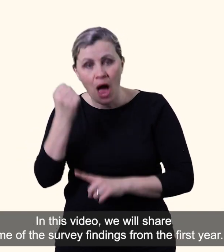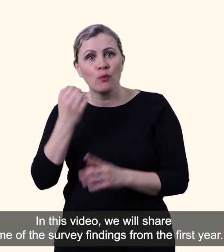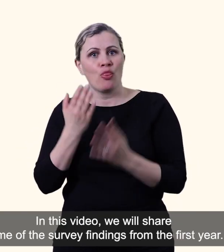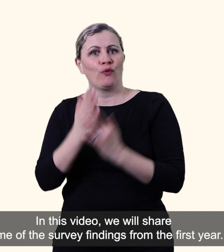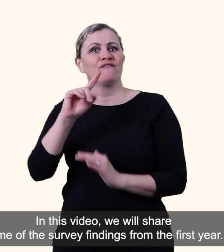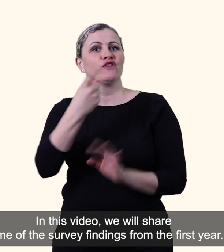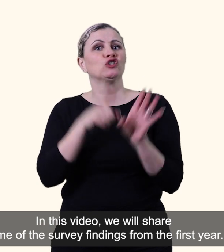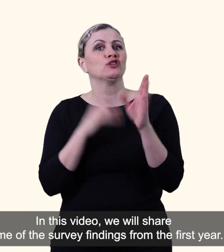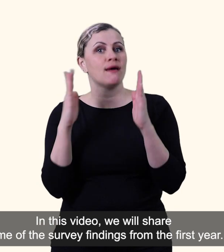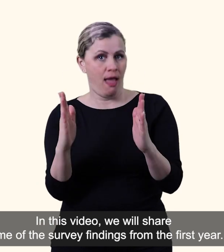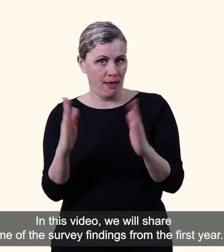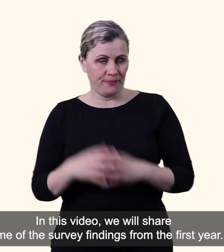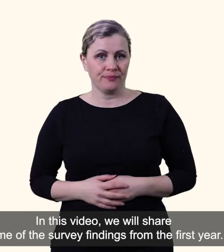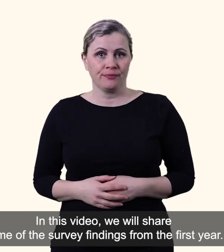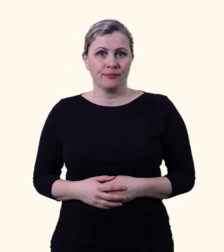the first year.